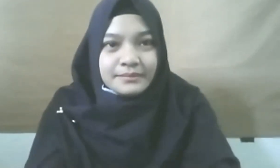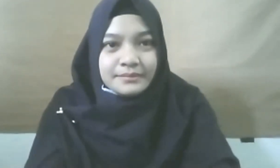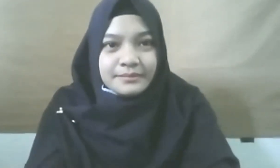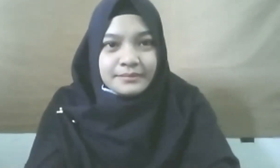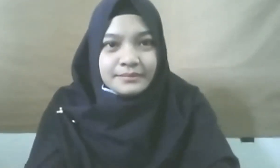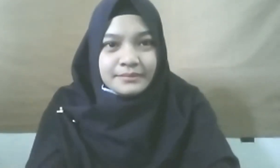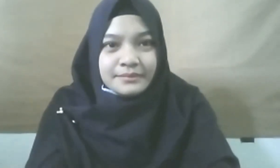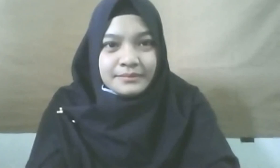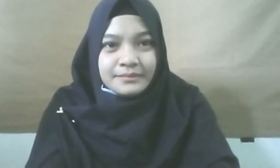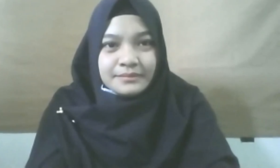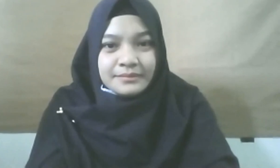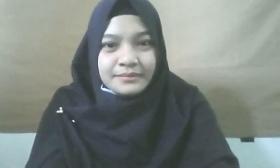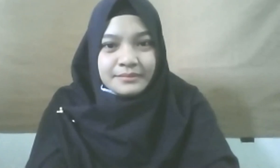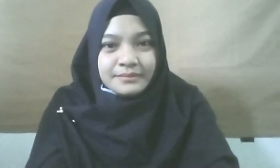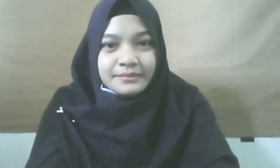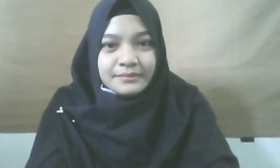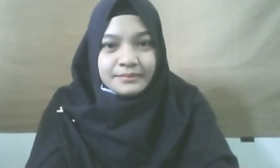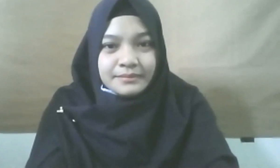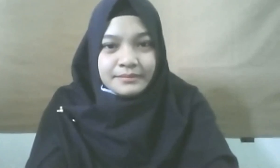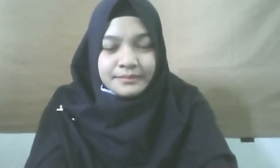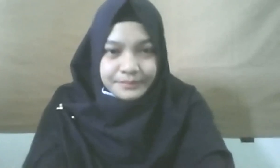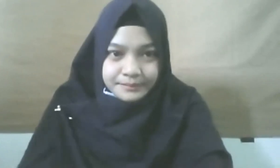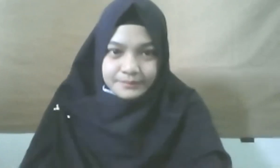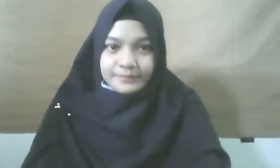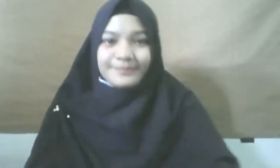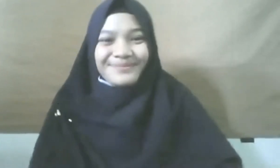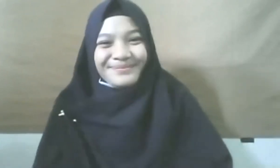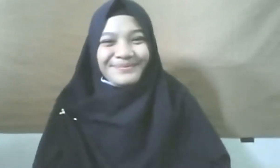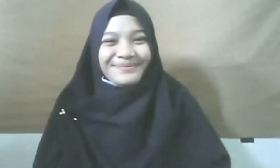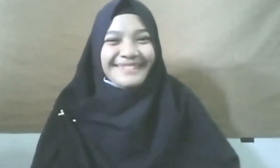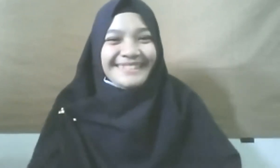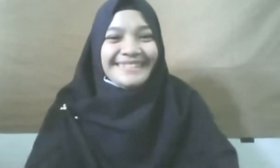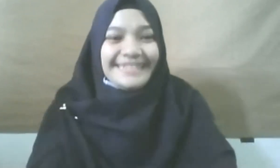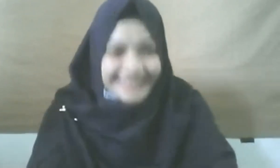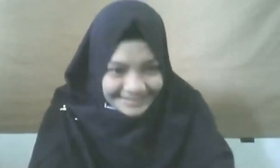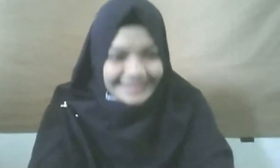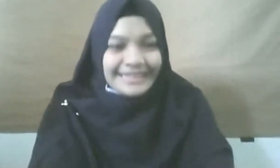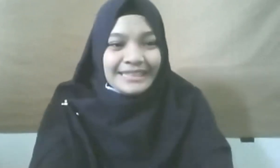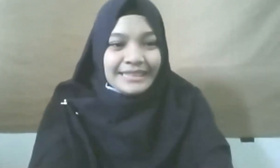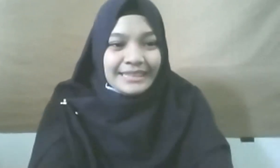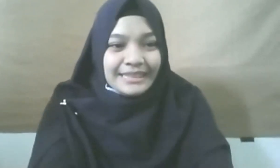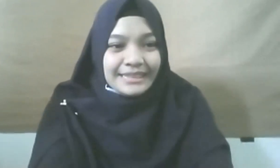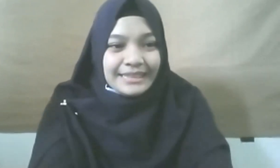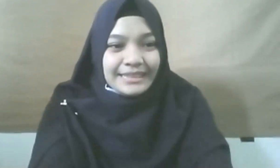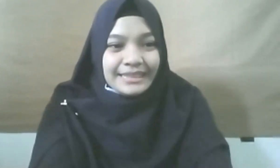captioner, but it's great. Thank you. Thank you. Thank you so much.